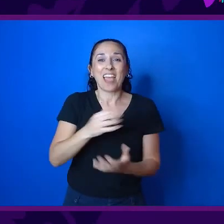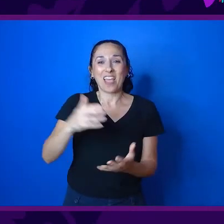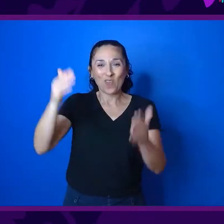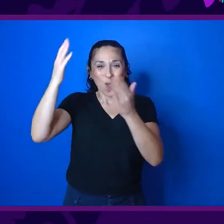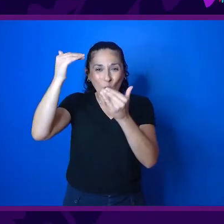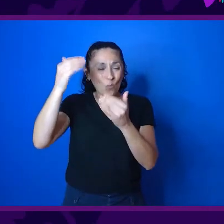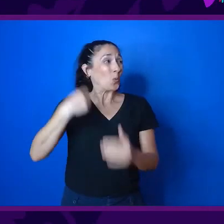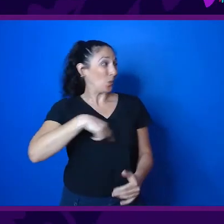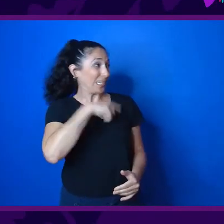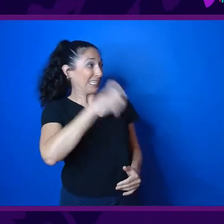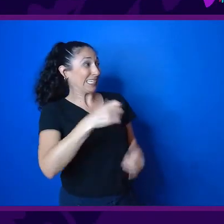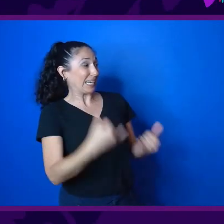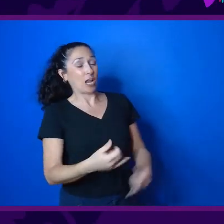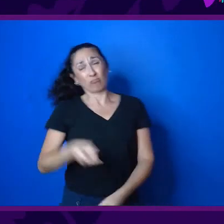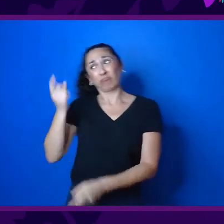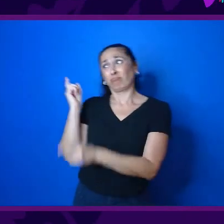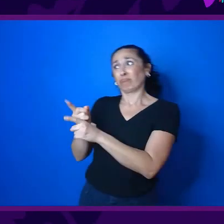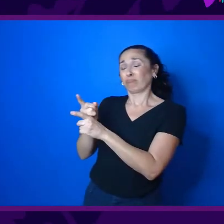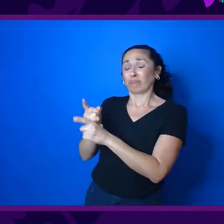right? Absolutely. Yes.